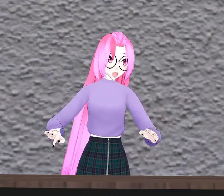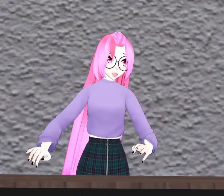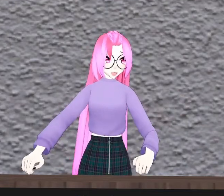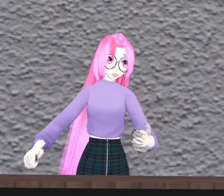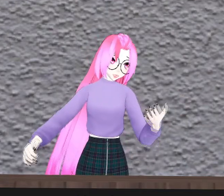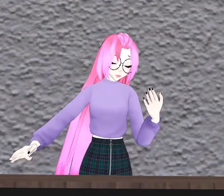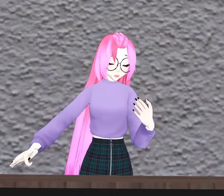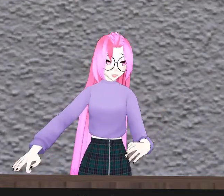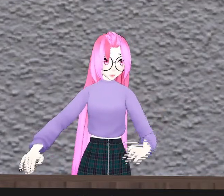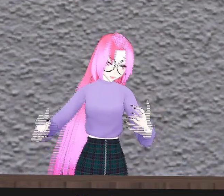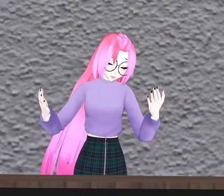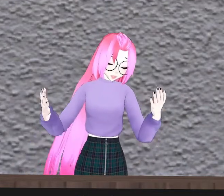of just,